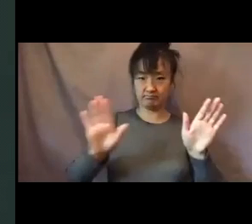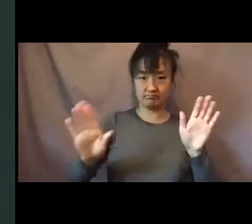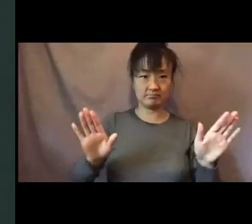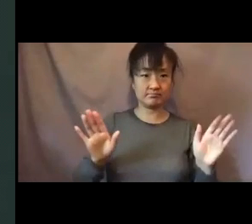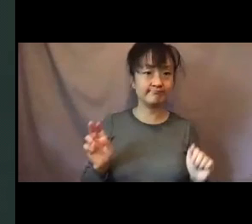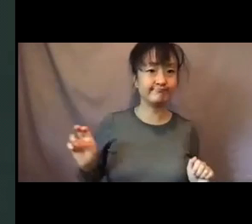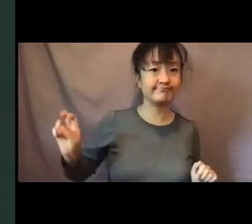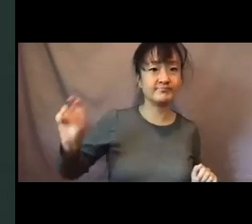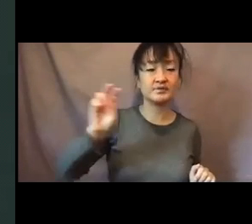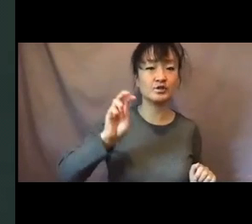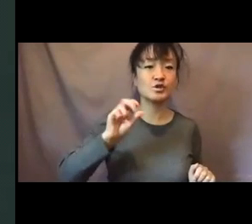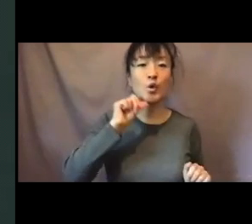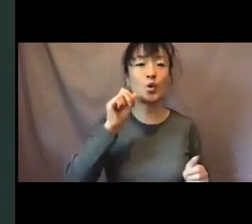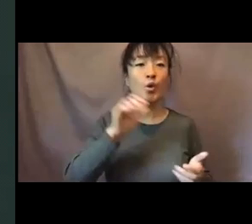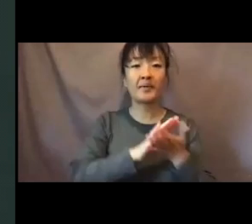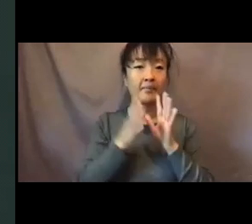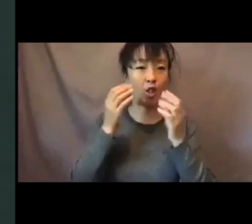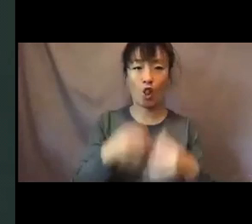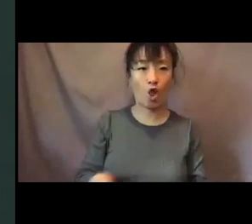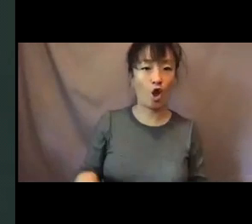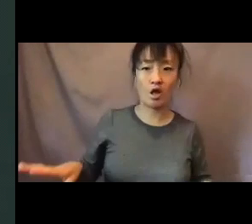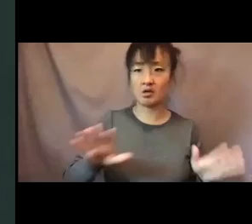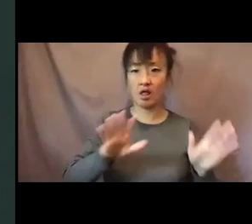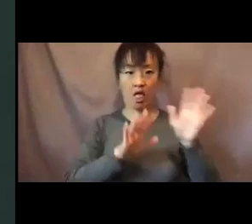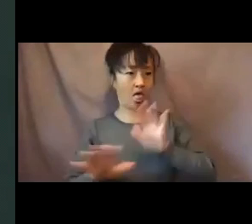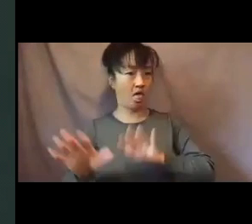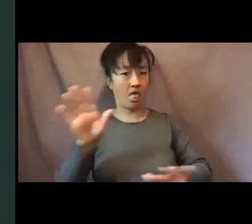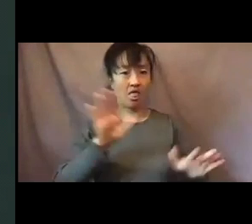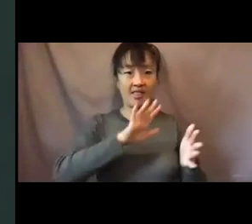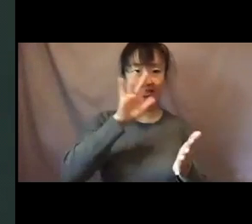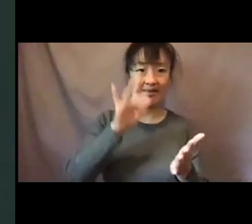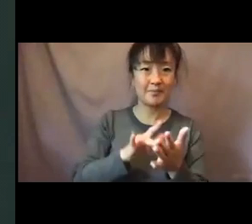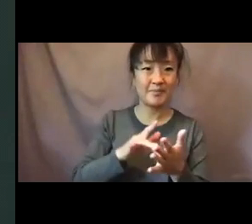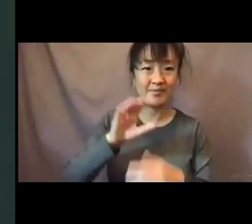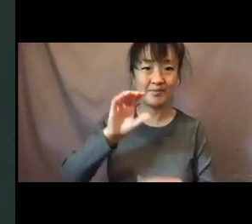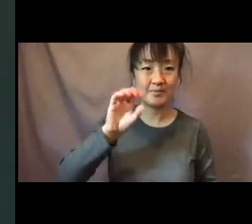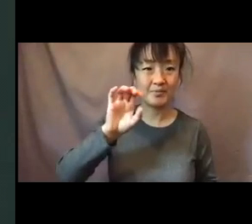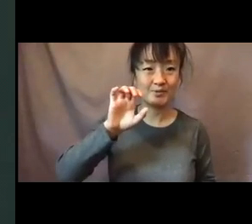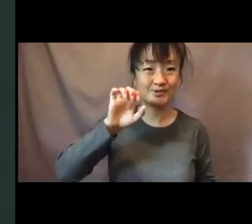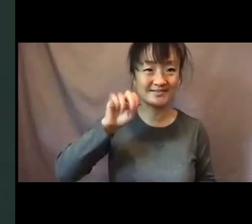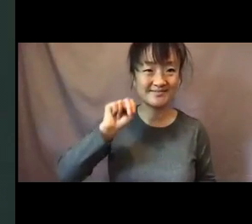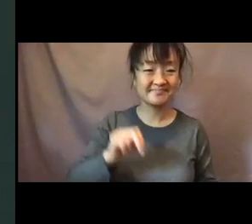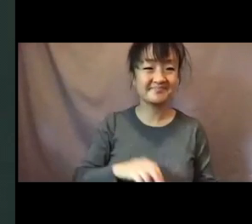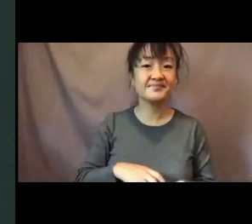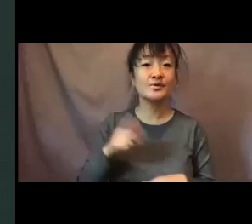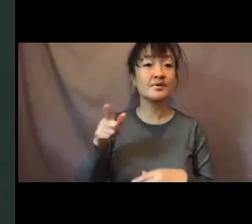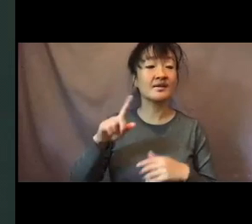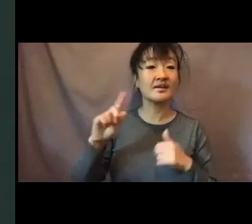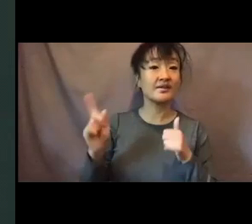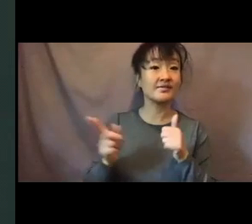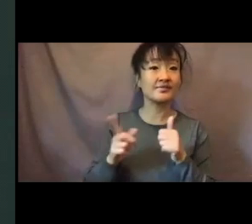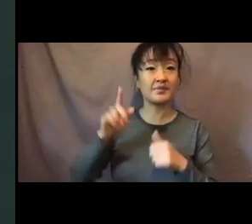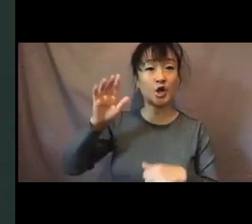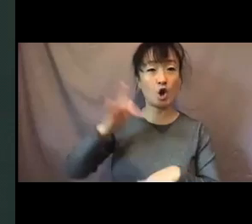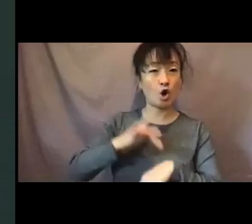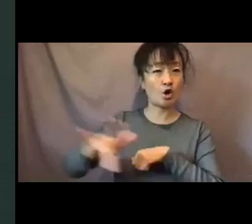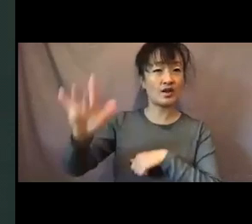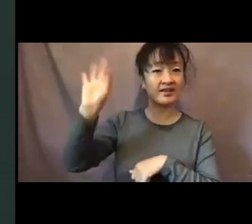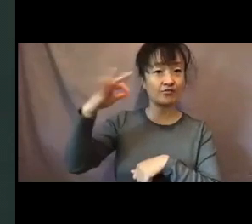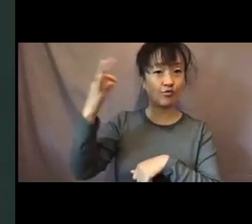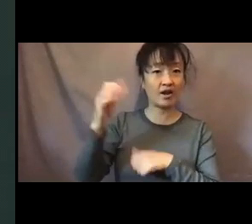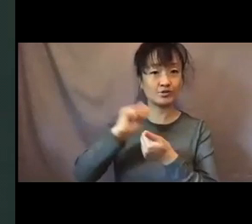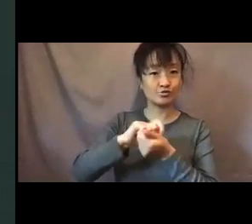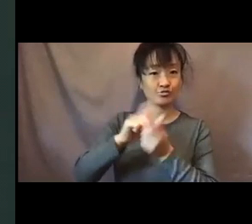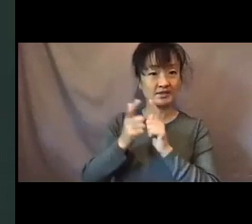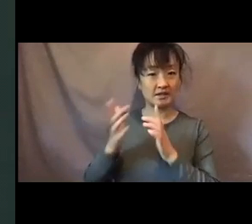get lost on the map being in the middle of the ocean. So when this early French translator of Chinese medical text was reading about